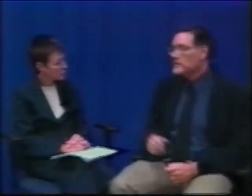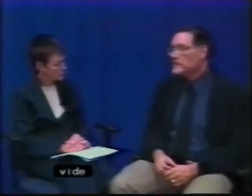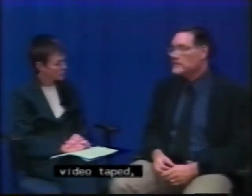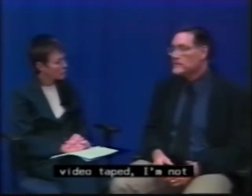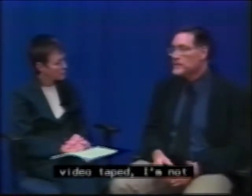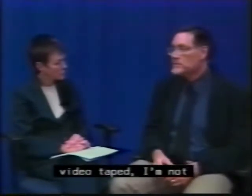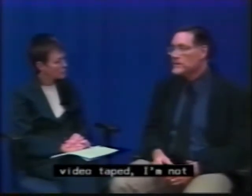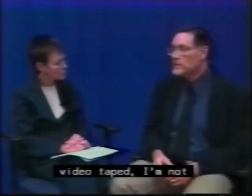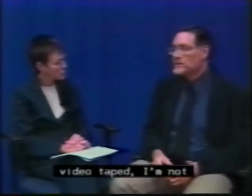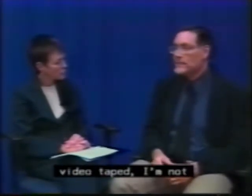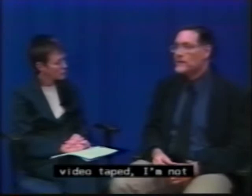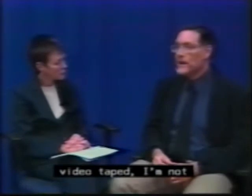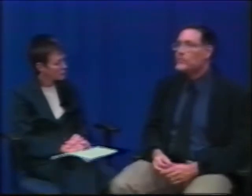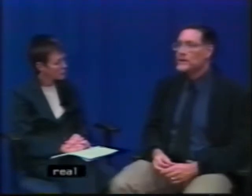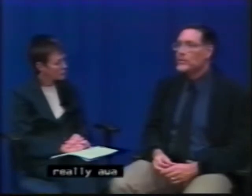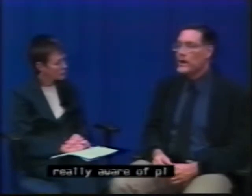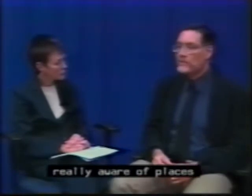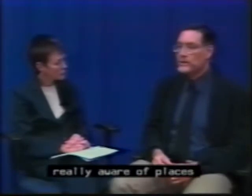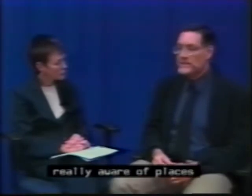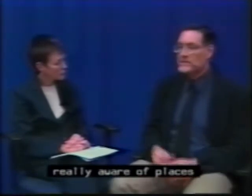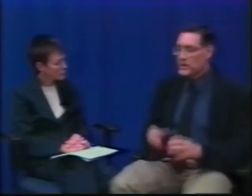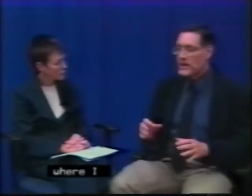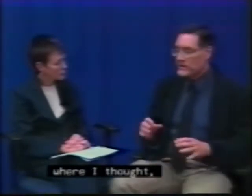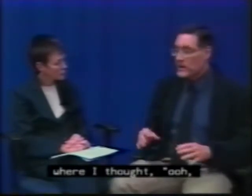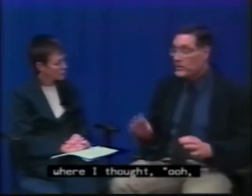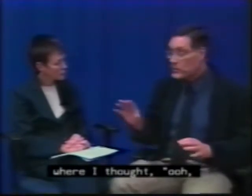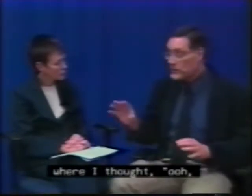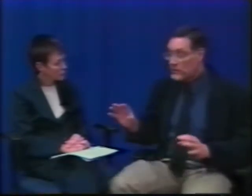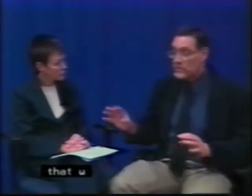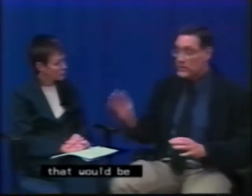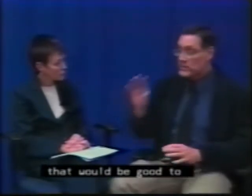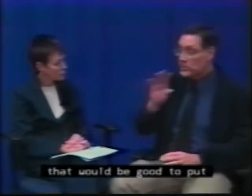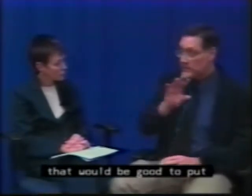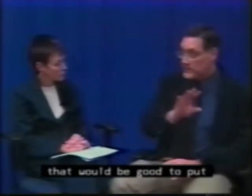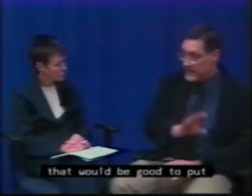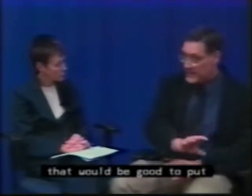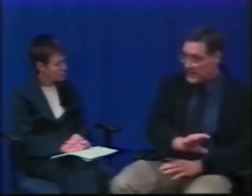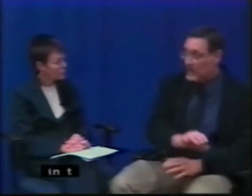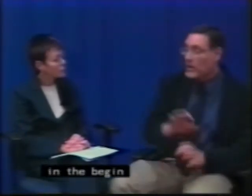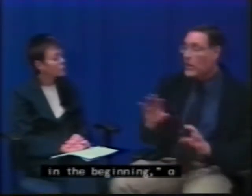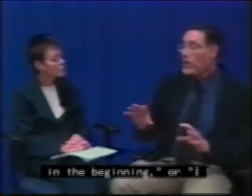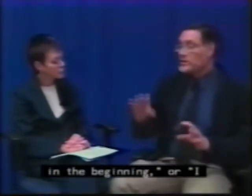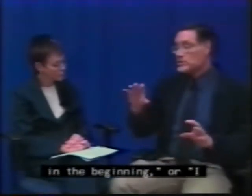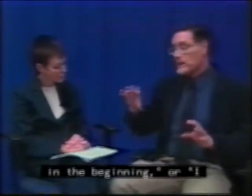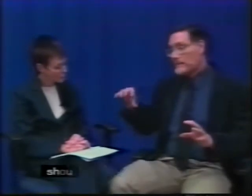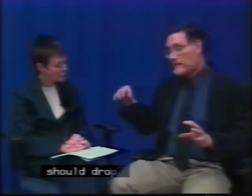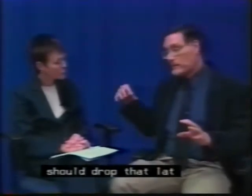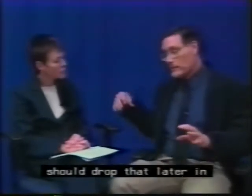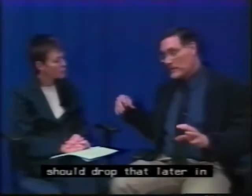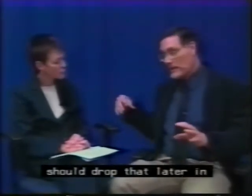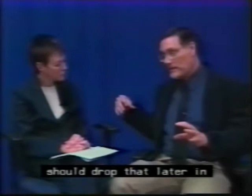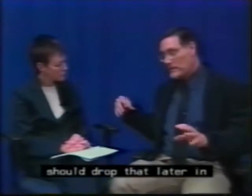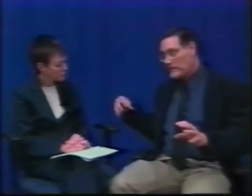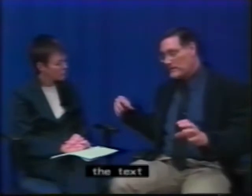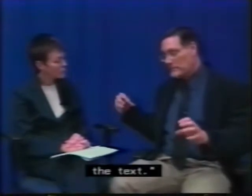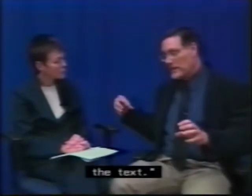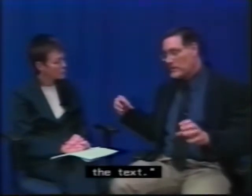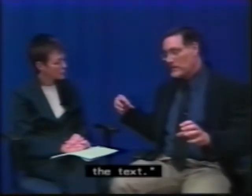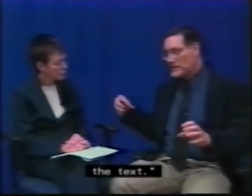in the piece we videotaped, I'm not really aware of places where I thought, ooh, that would be good to put in the beginning. I should drop that further later in the